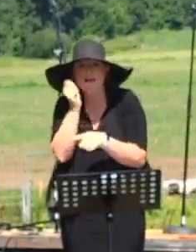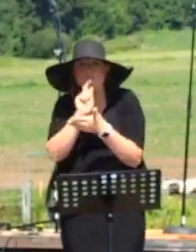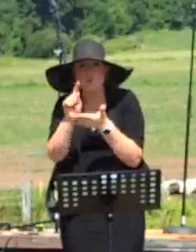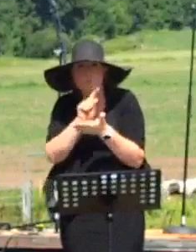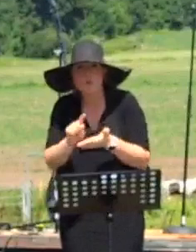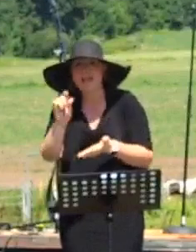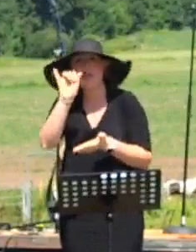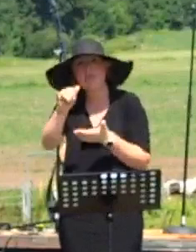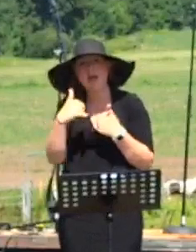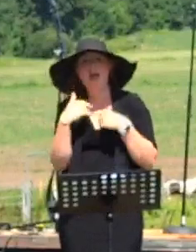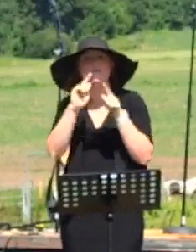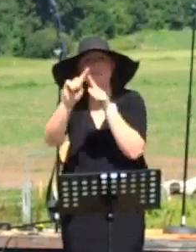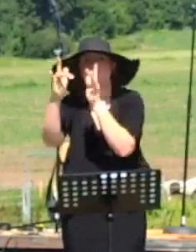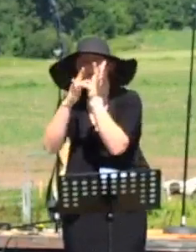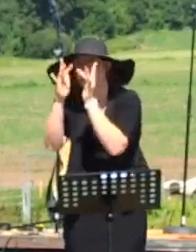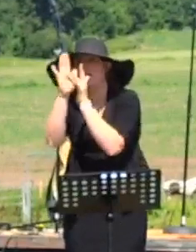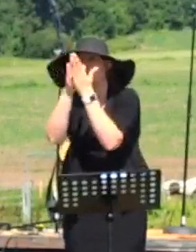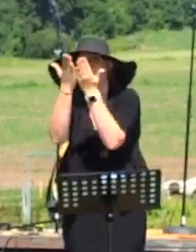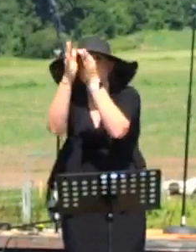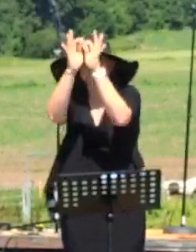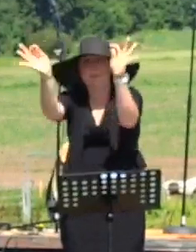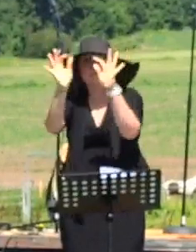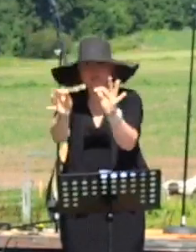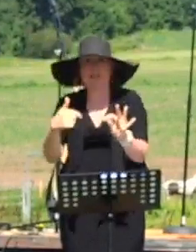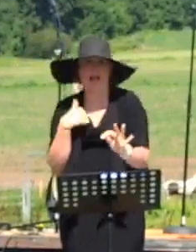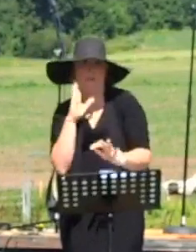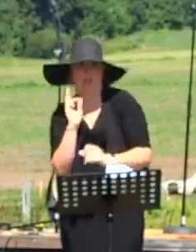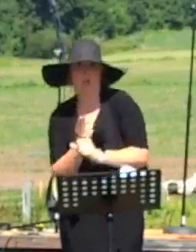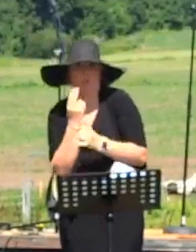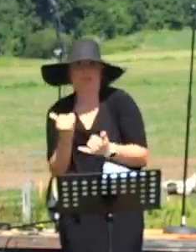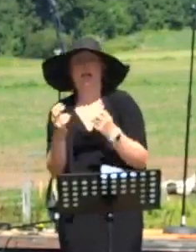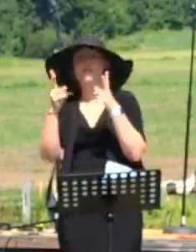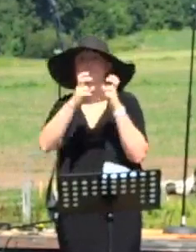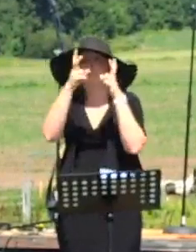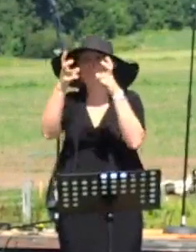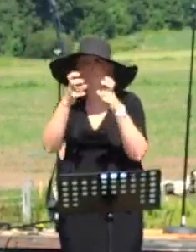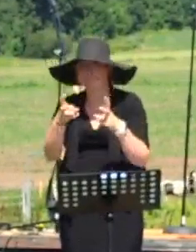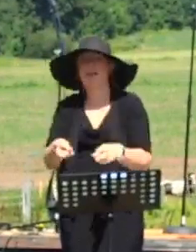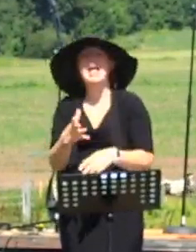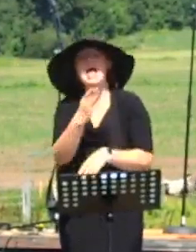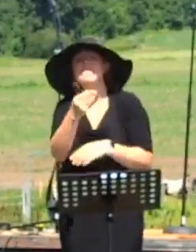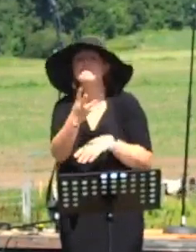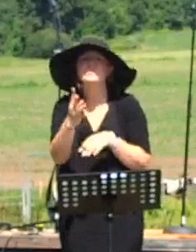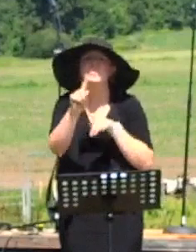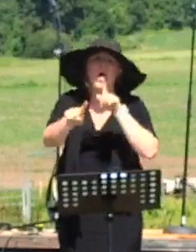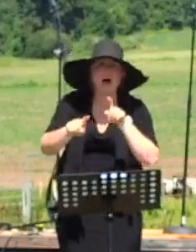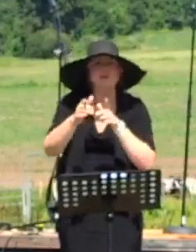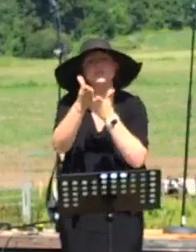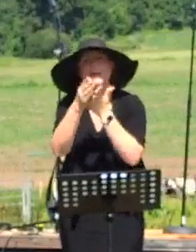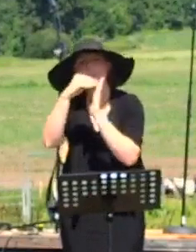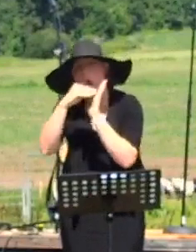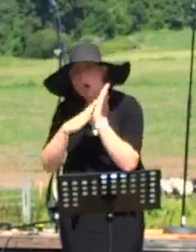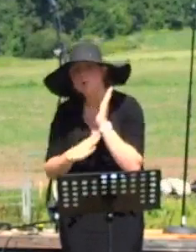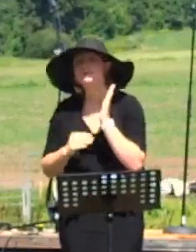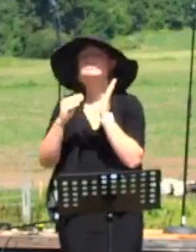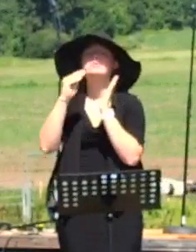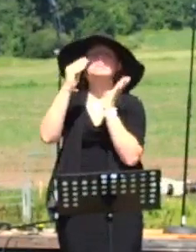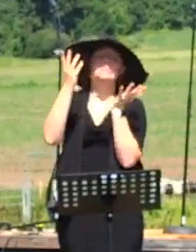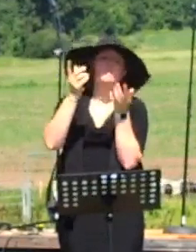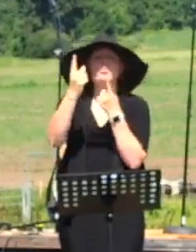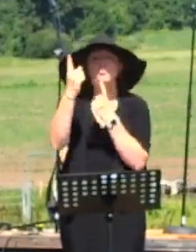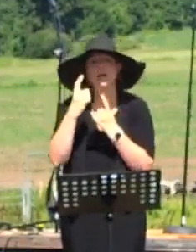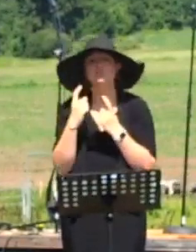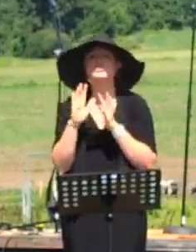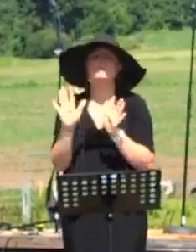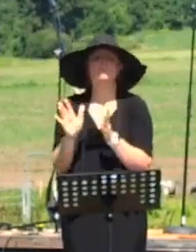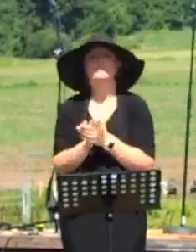justchurch.net/handout. And that has all of the scriptures that I'm going to use today. And a couple of other notes and some questions that you can